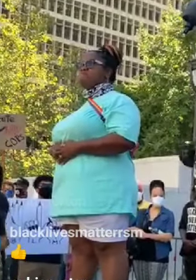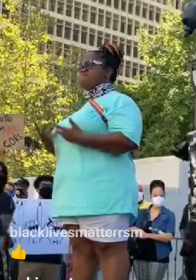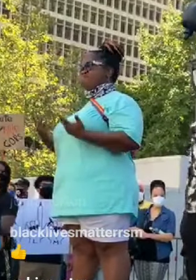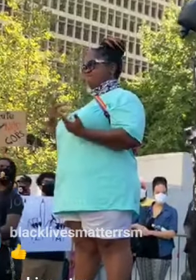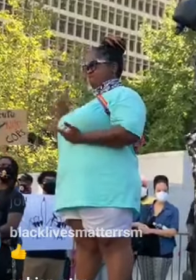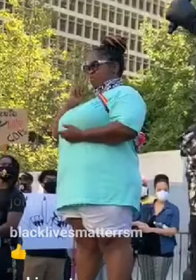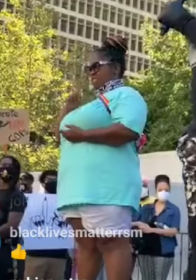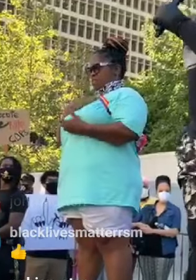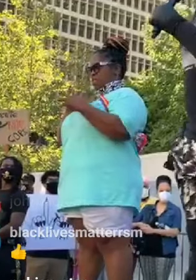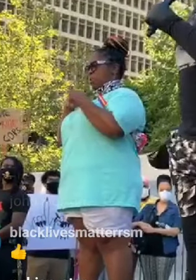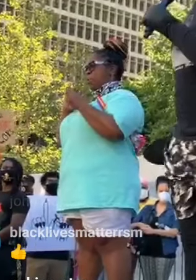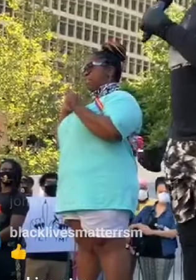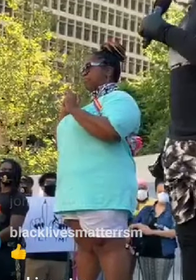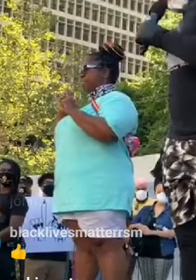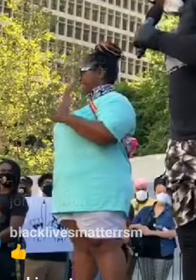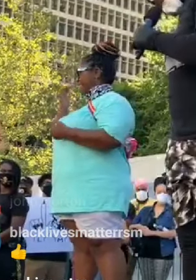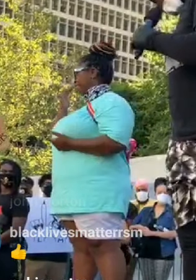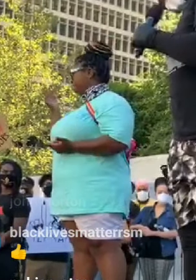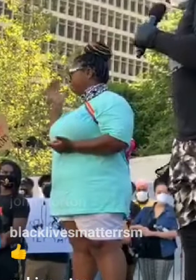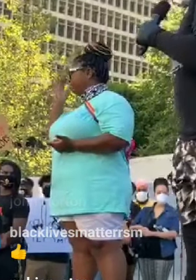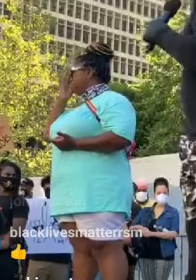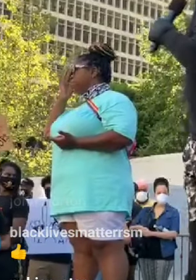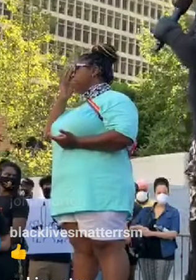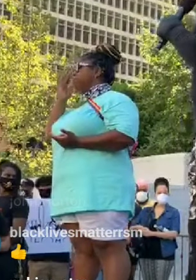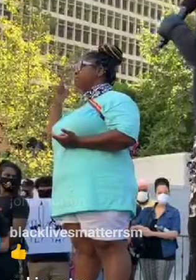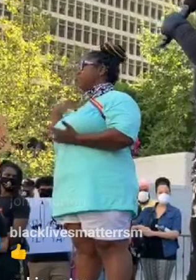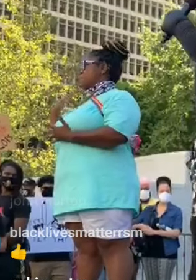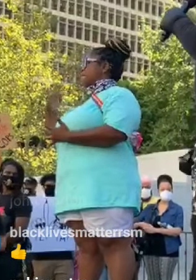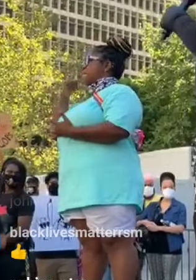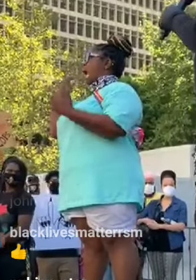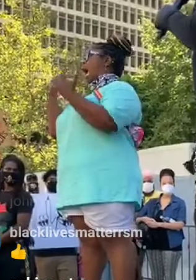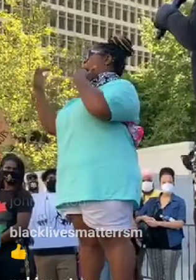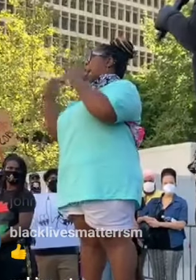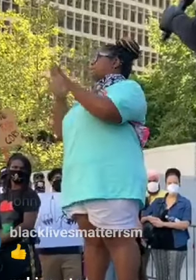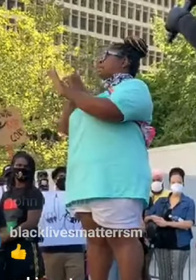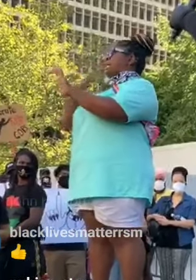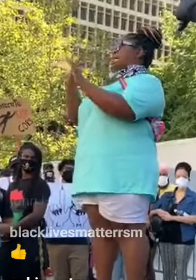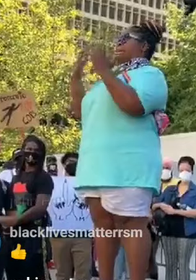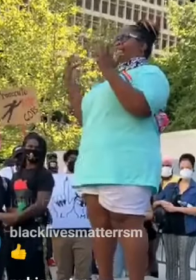It's a funny story. I don't usually sing in public.